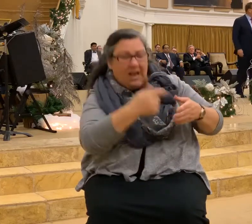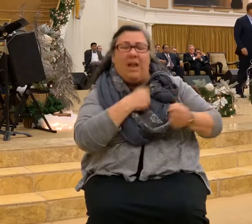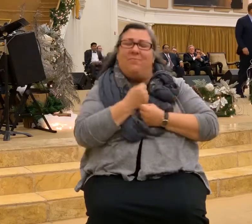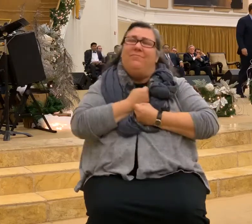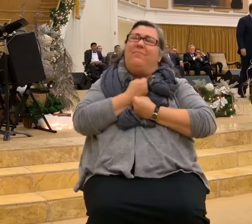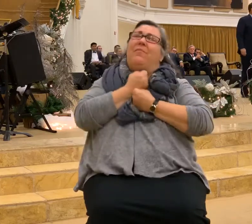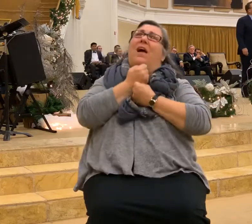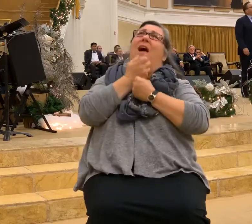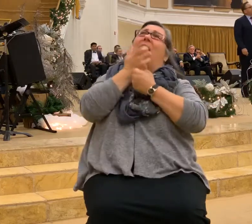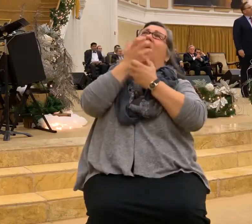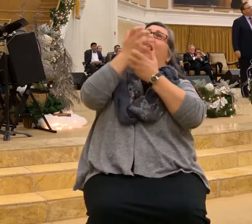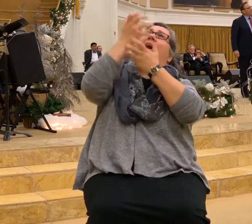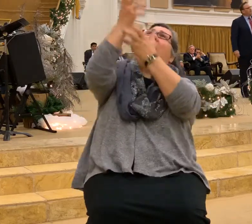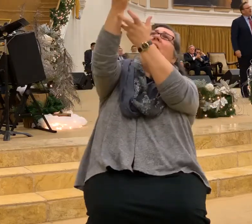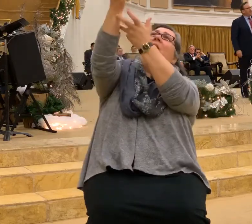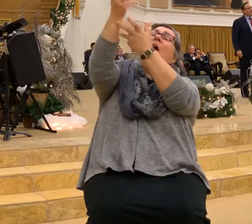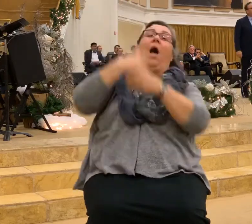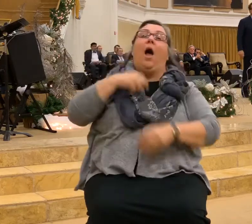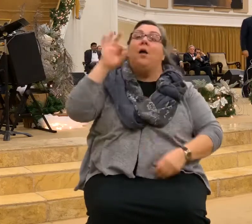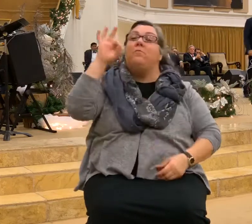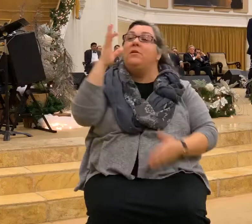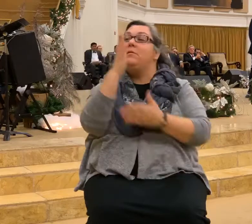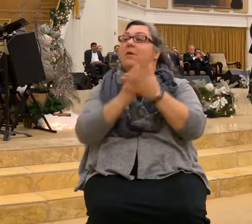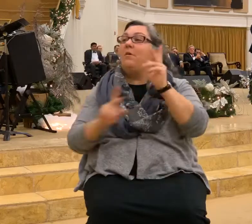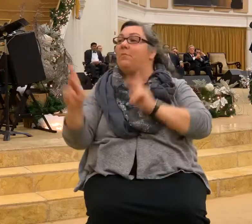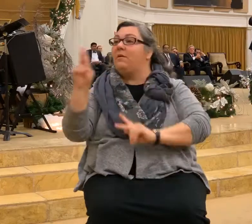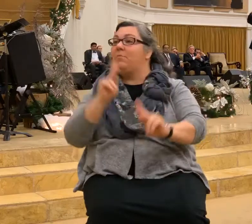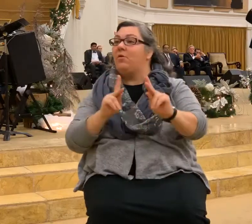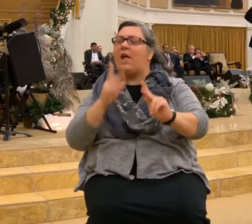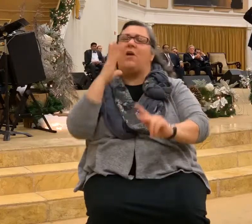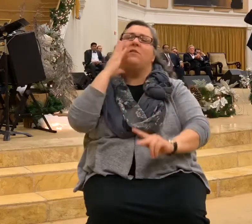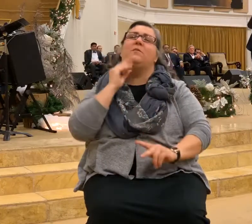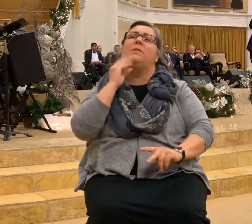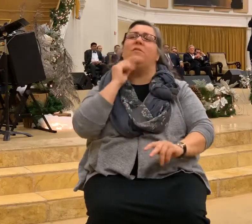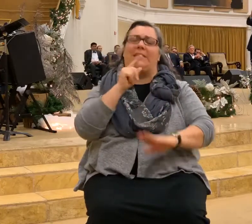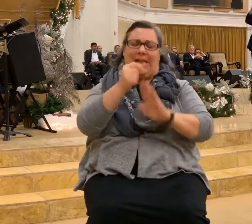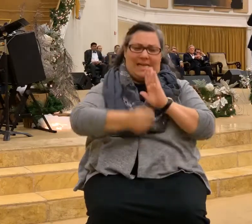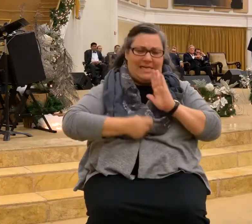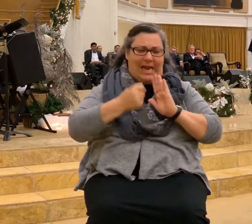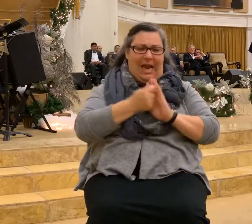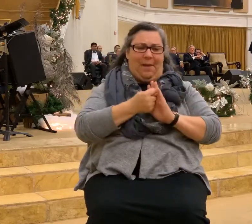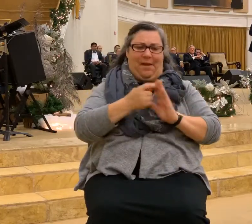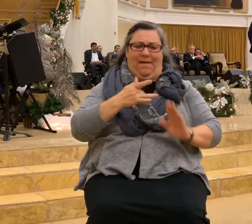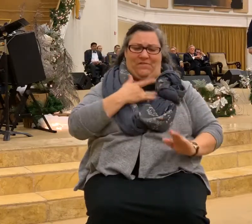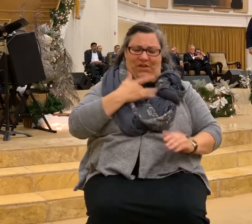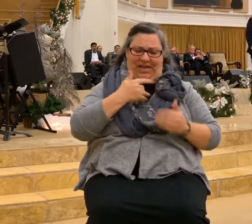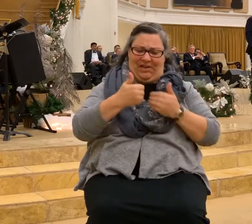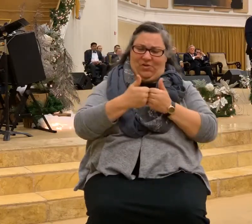I'm preaching to people that are going through a time of feeling